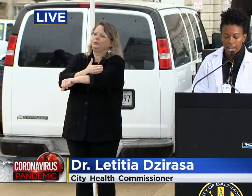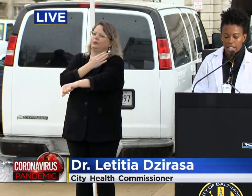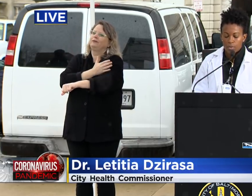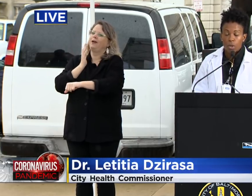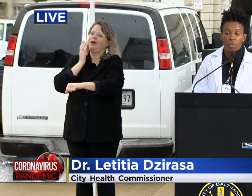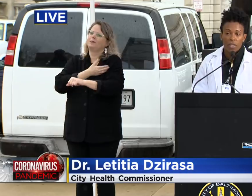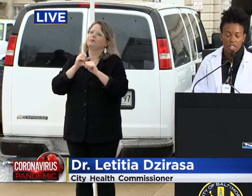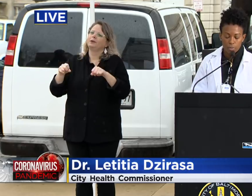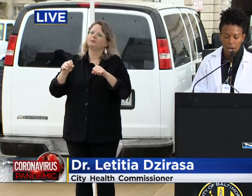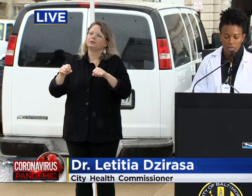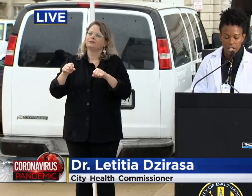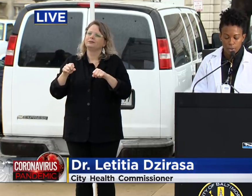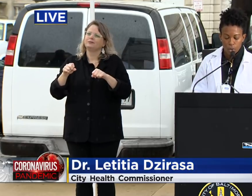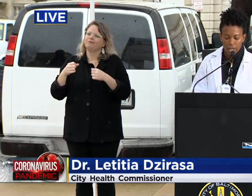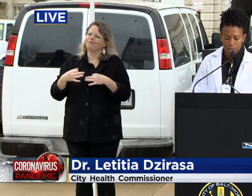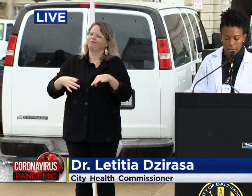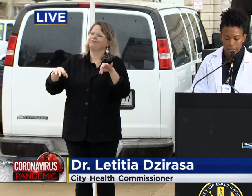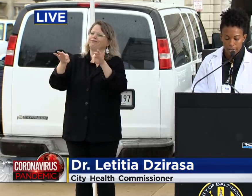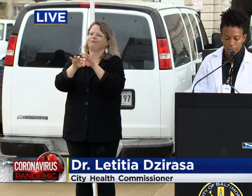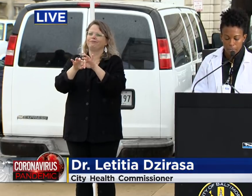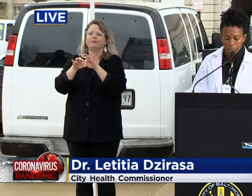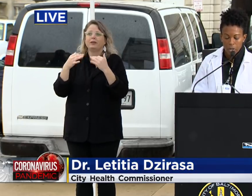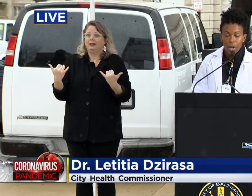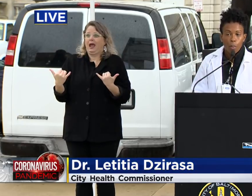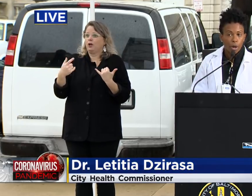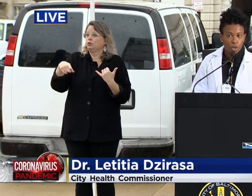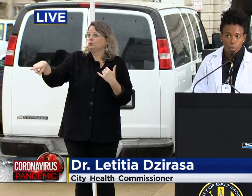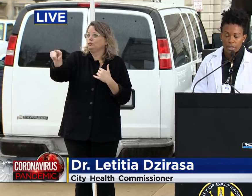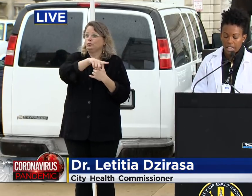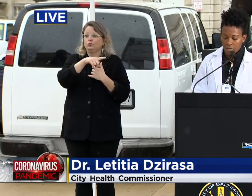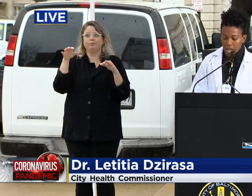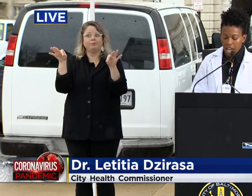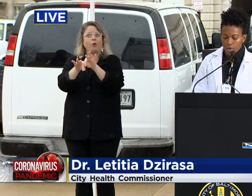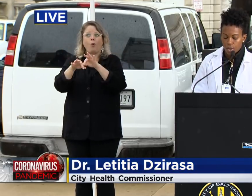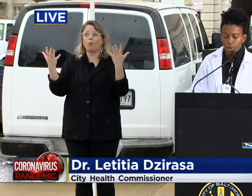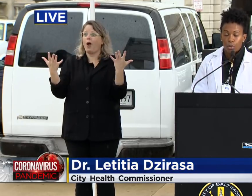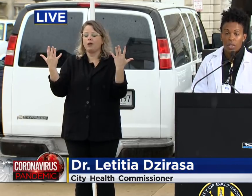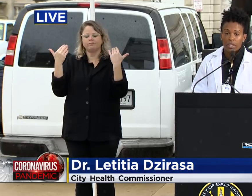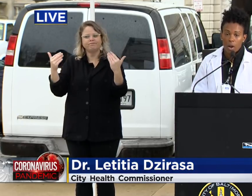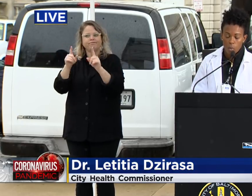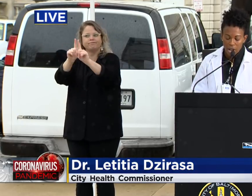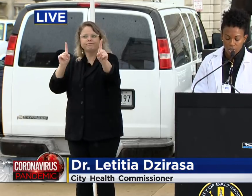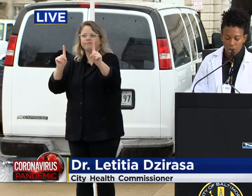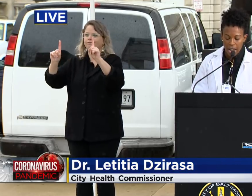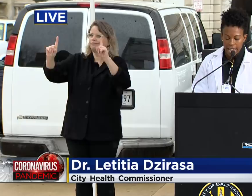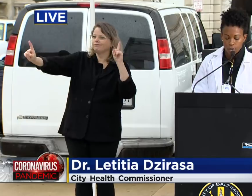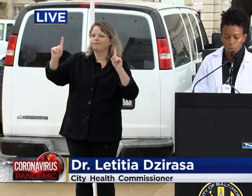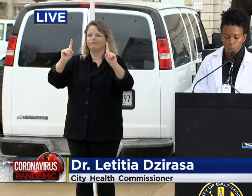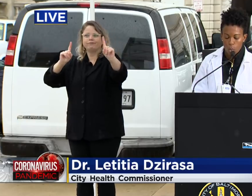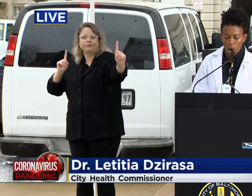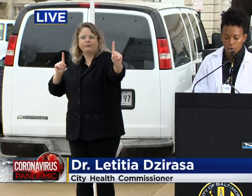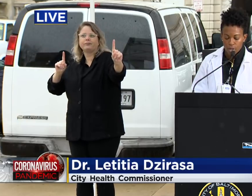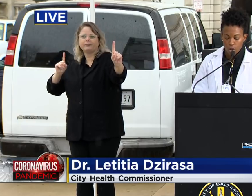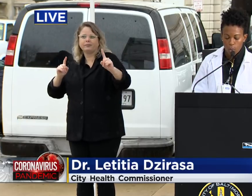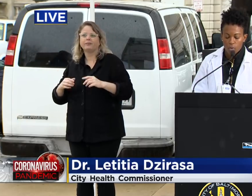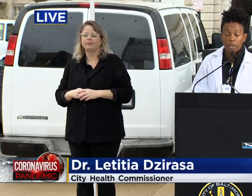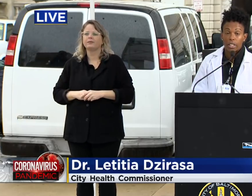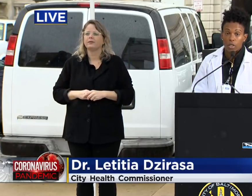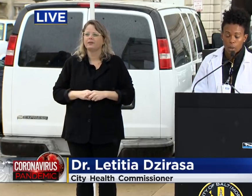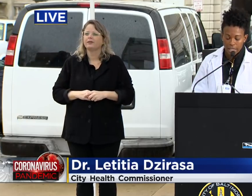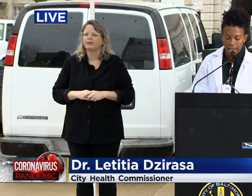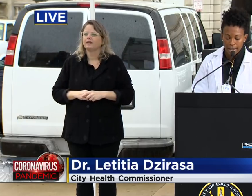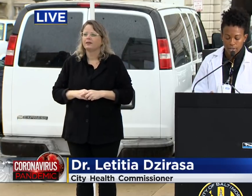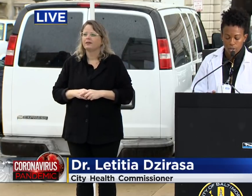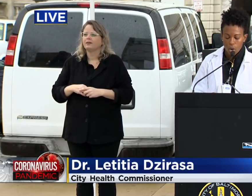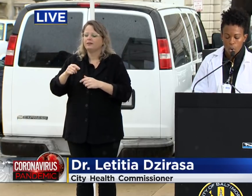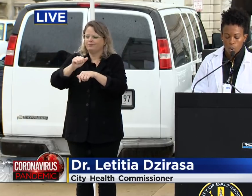vital mechanism to prevent the spread of respiratory illnesses. Personal protective behaviors include things like washing our hands with warm water and soap for at